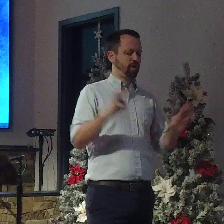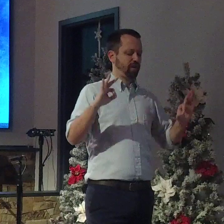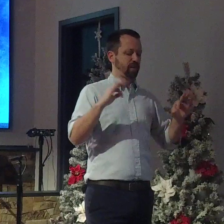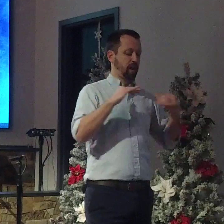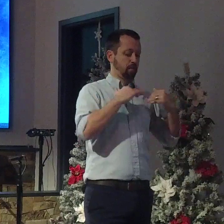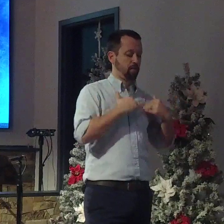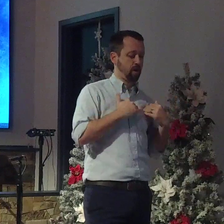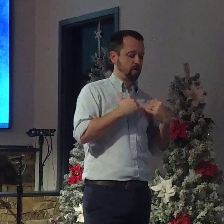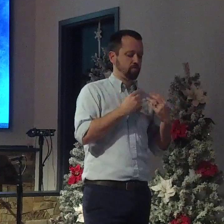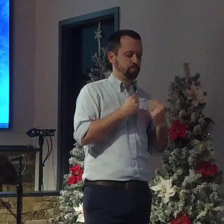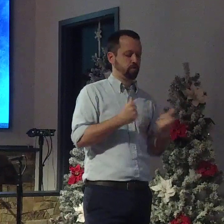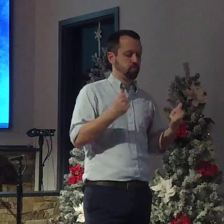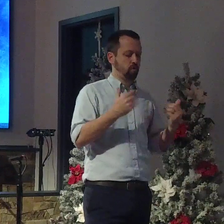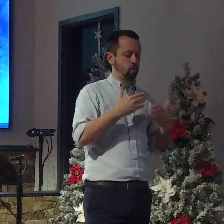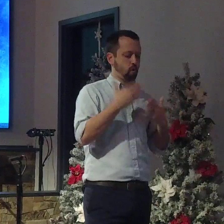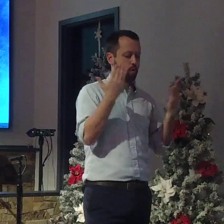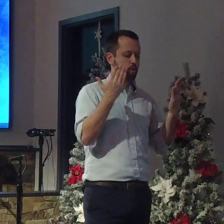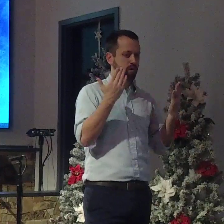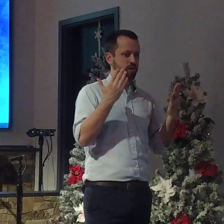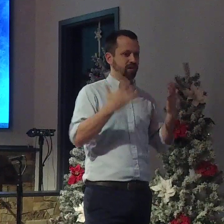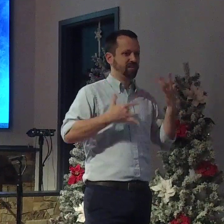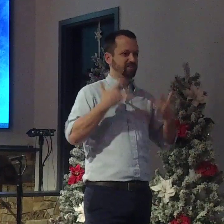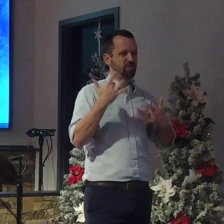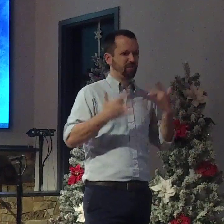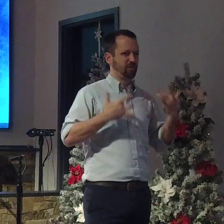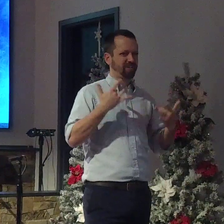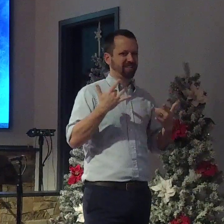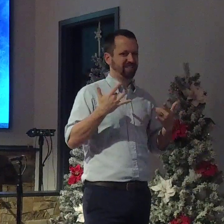far greater than being without Christ.